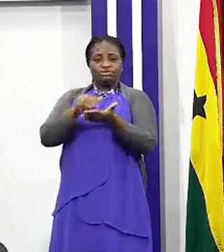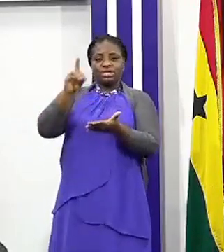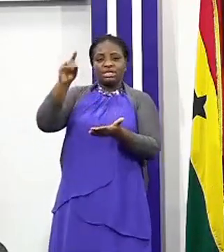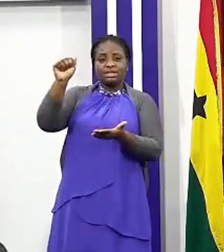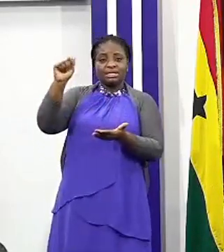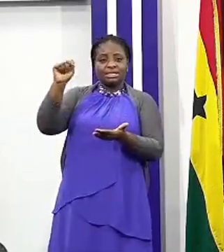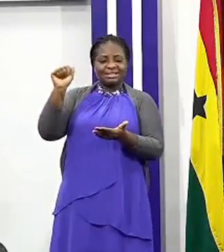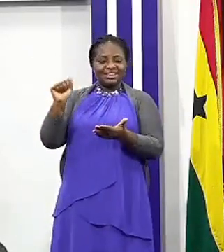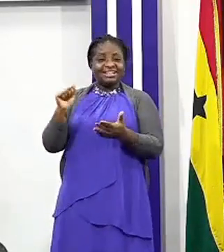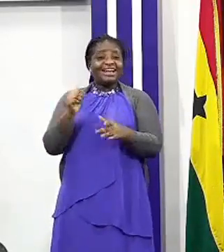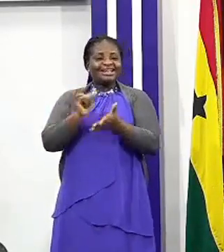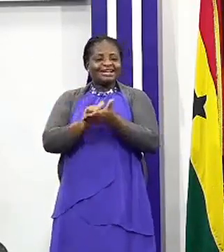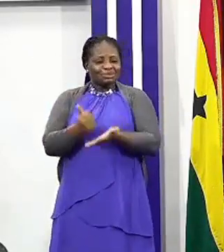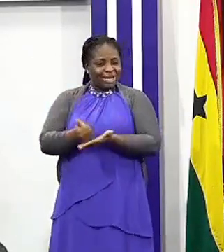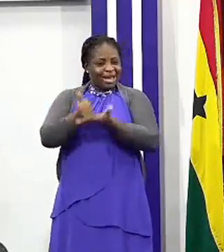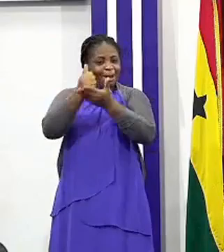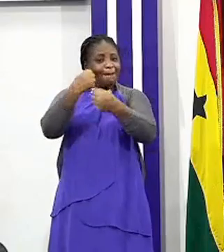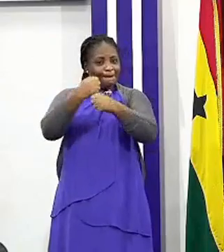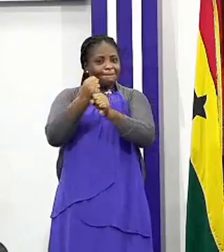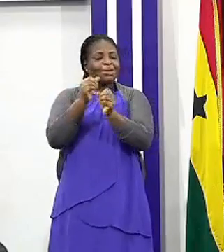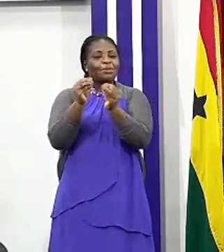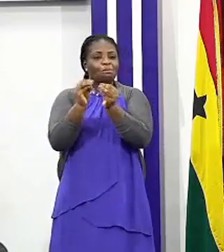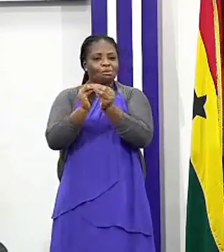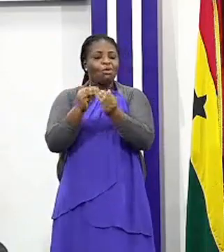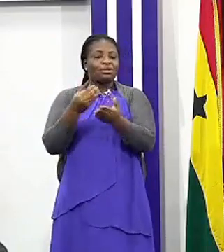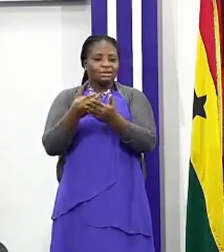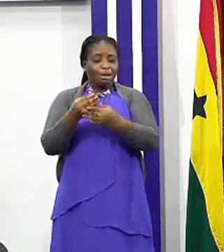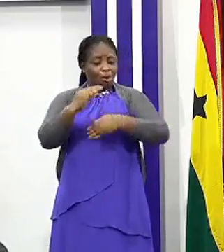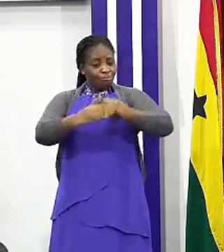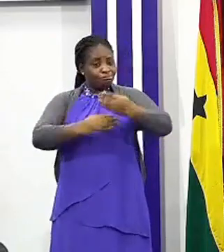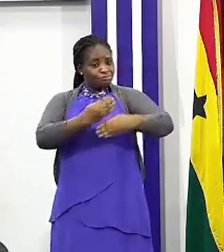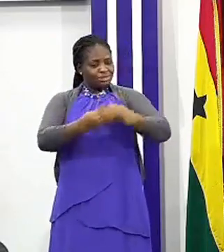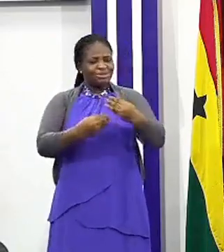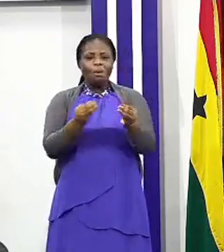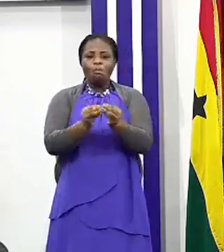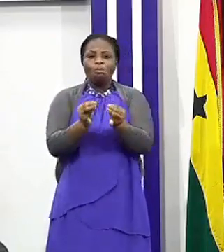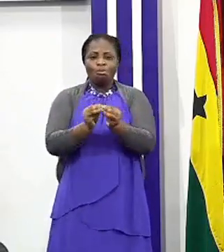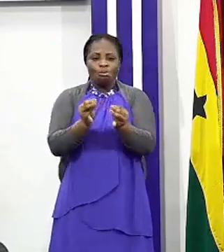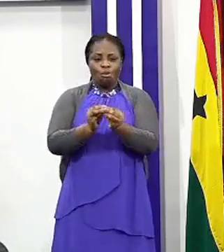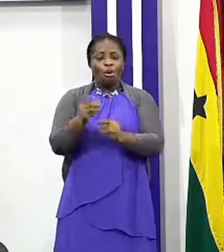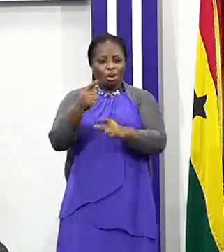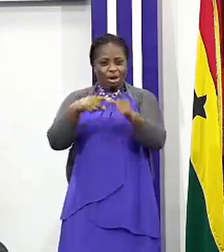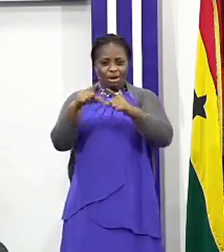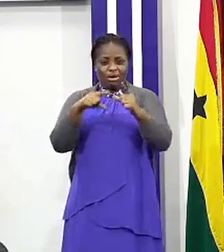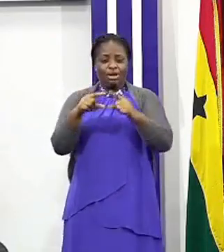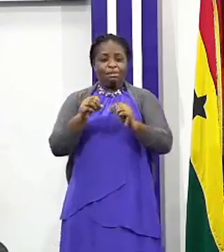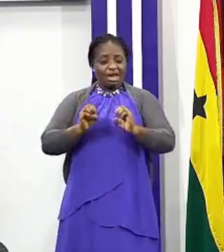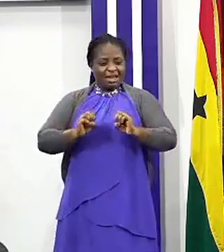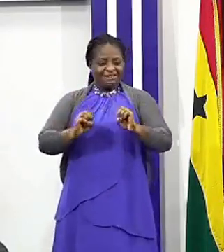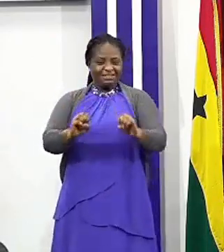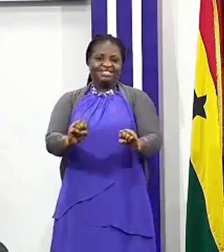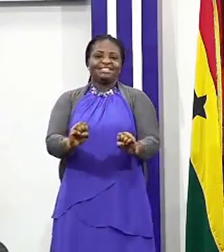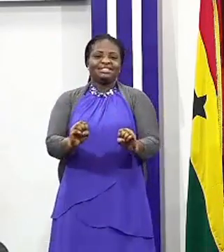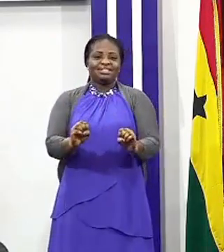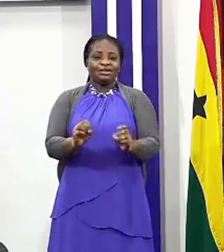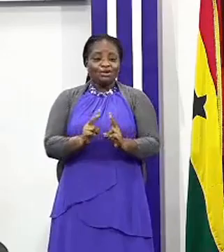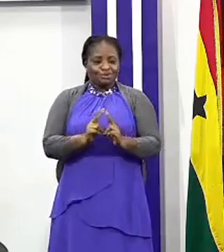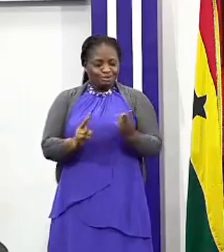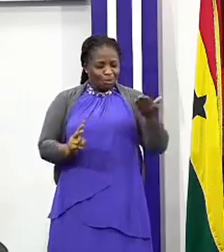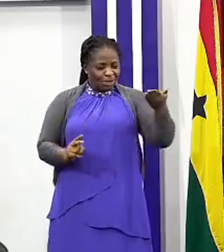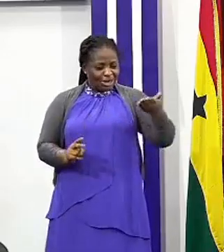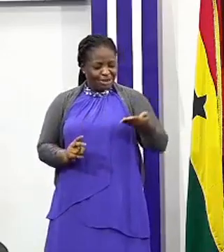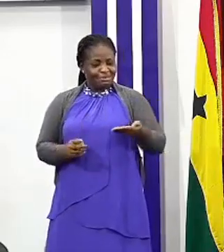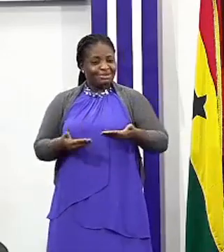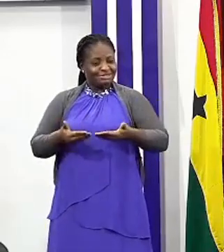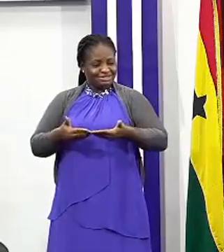the time, and we will therefore be able to process many more samples more efficiently. So we really welcome the